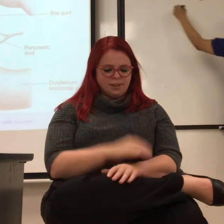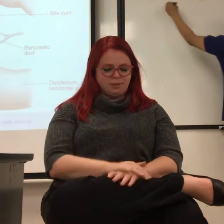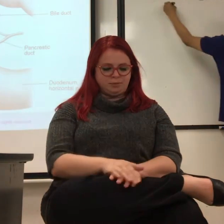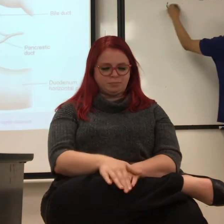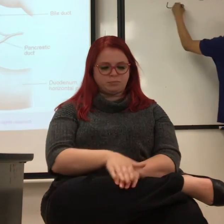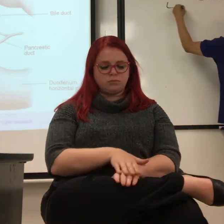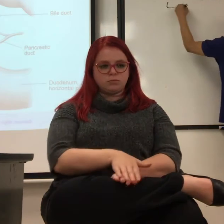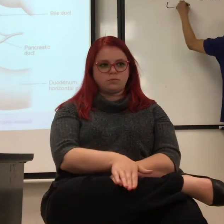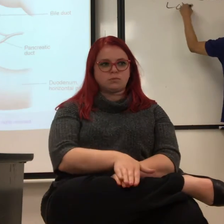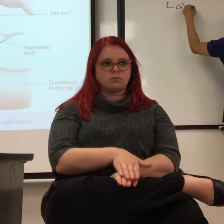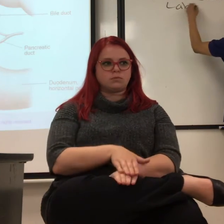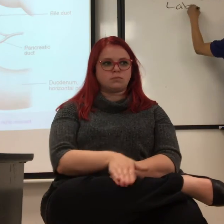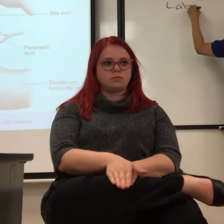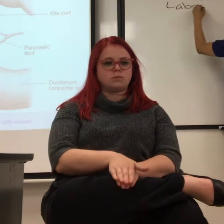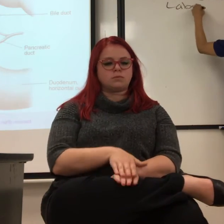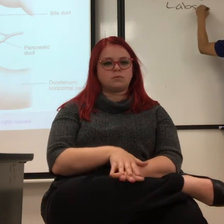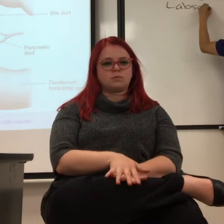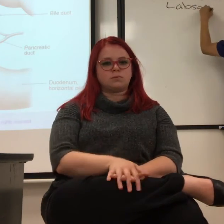Gallbladder.